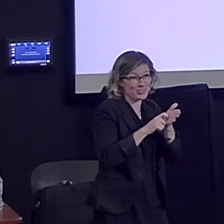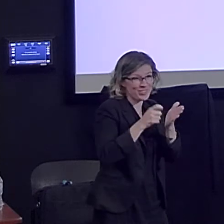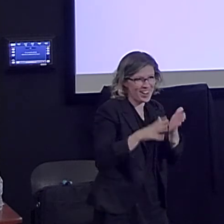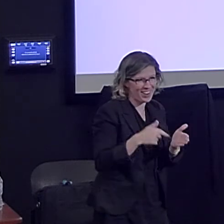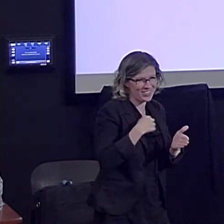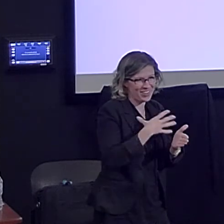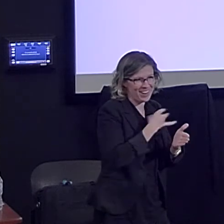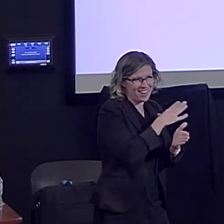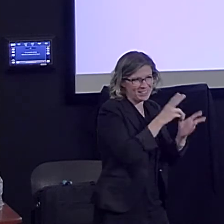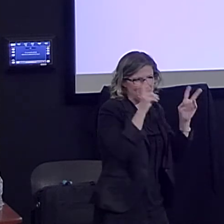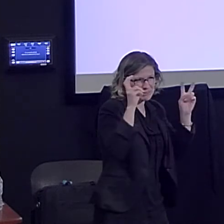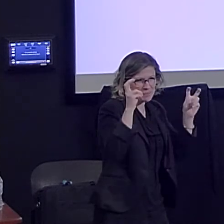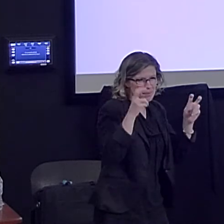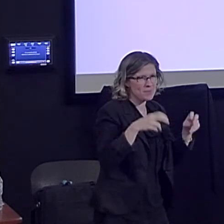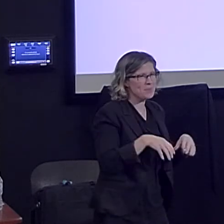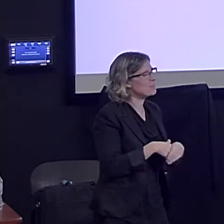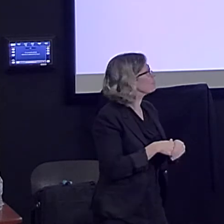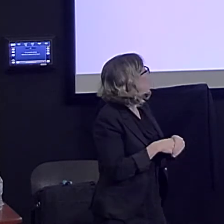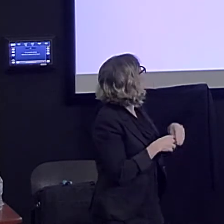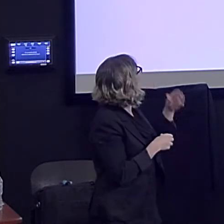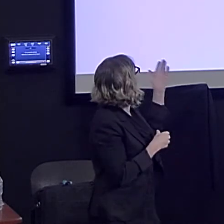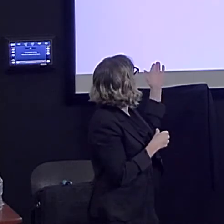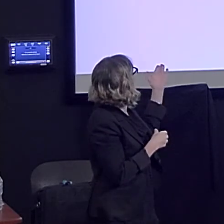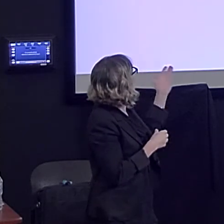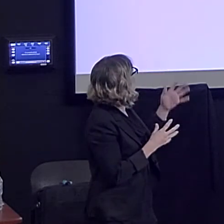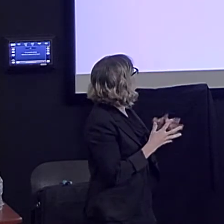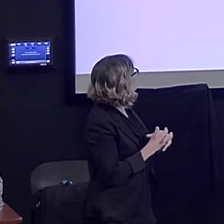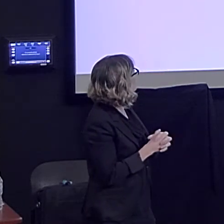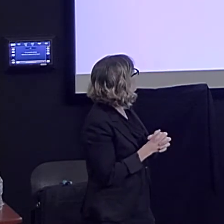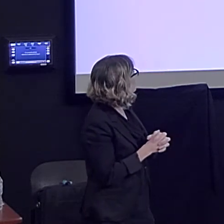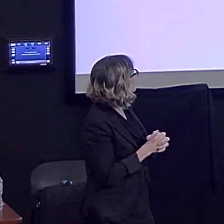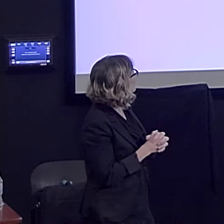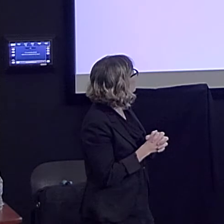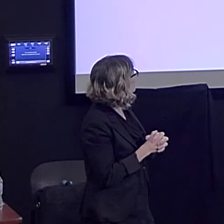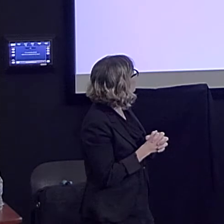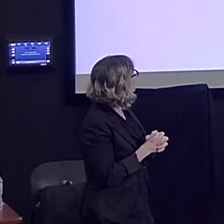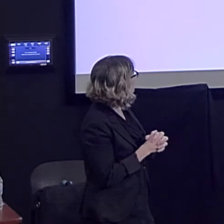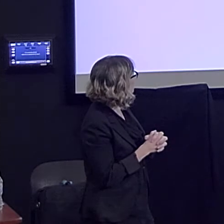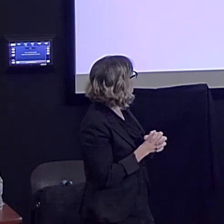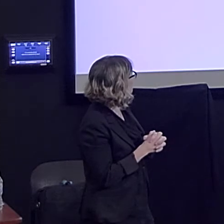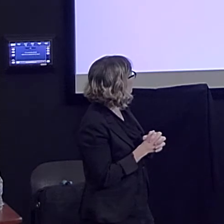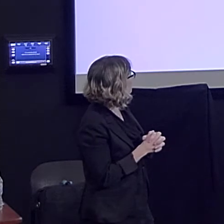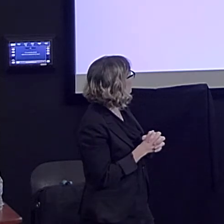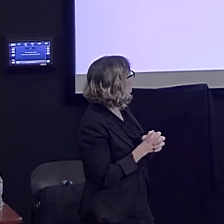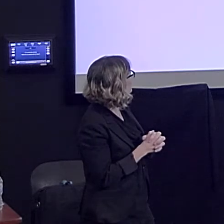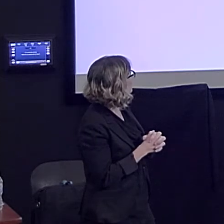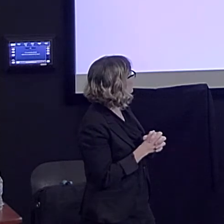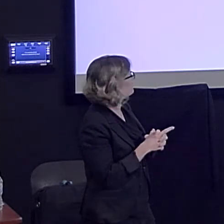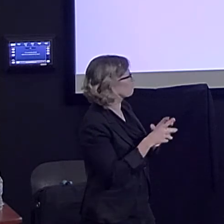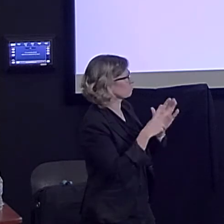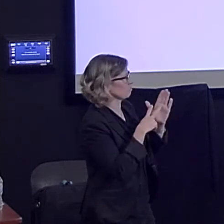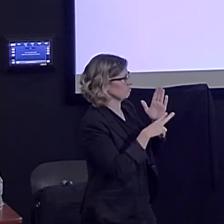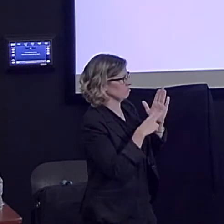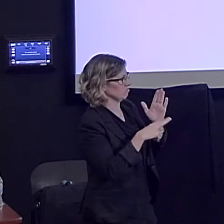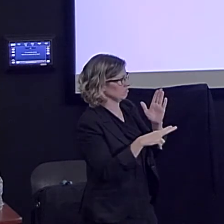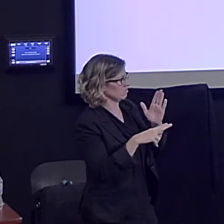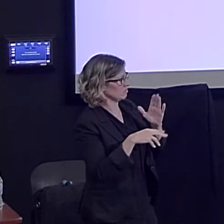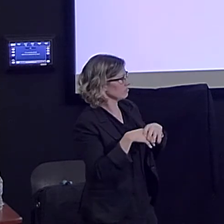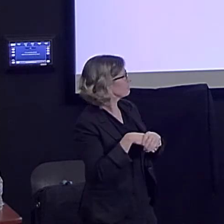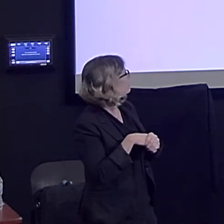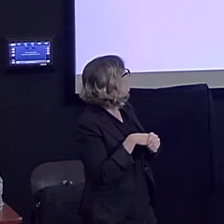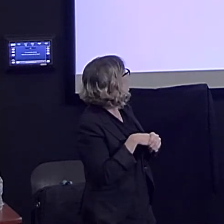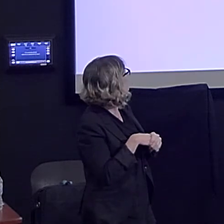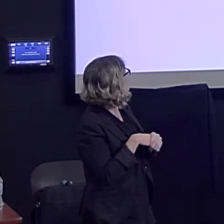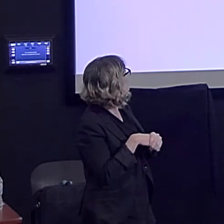in 204, the perception of an action without the involvement of the motor system would only provide a